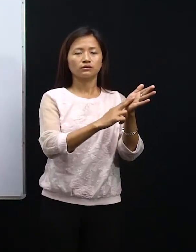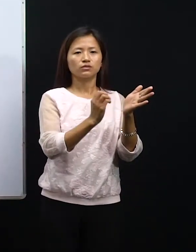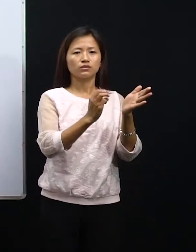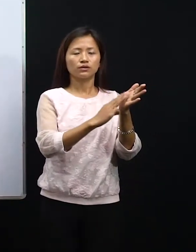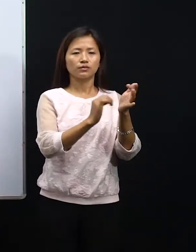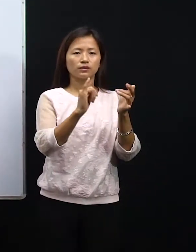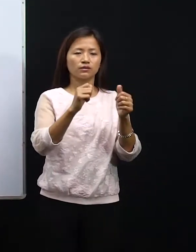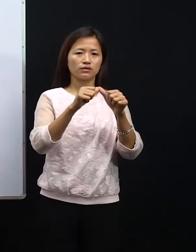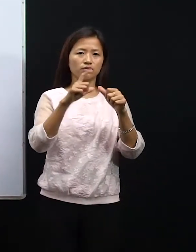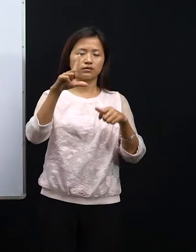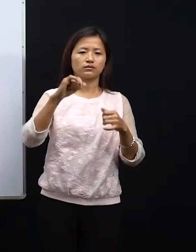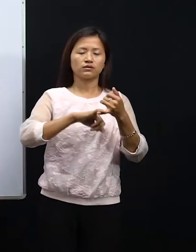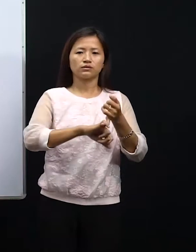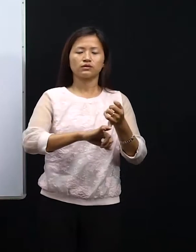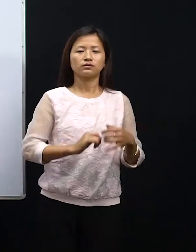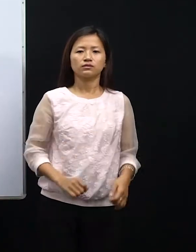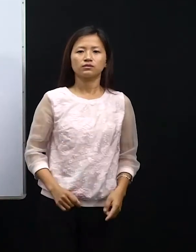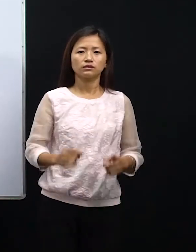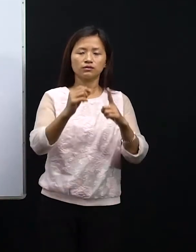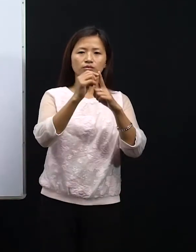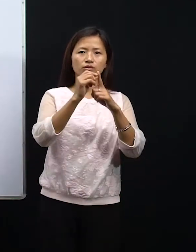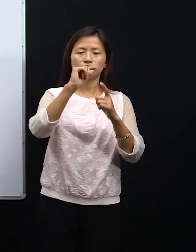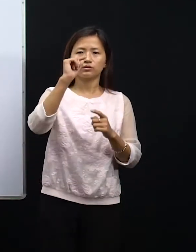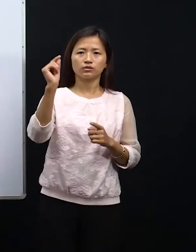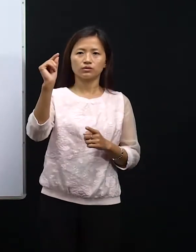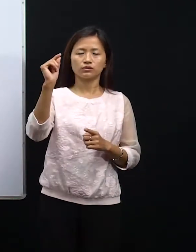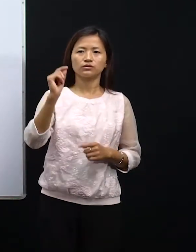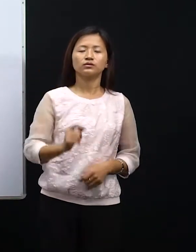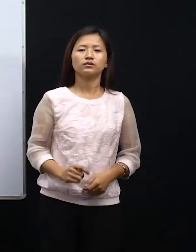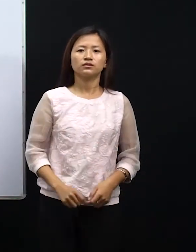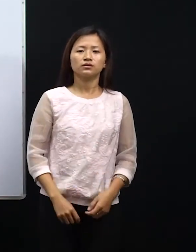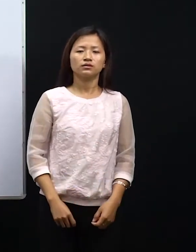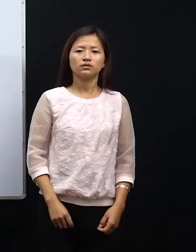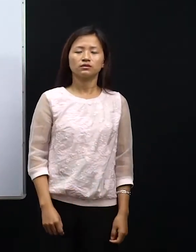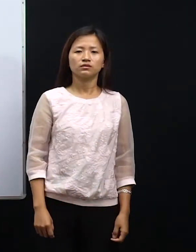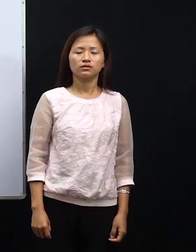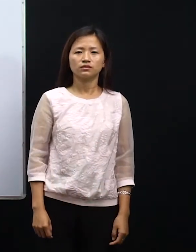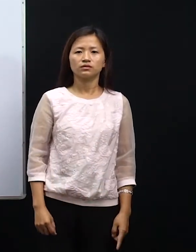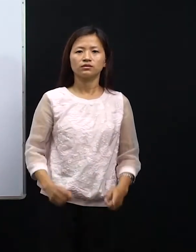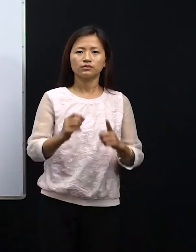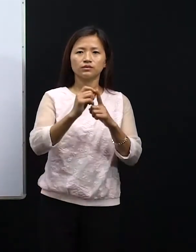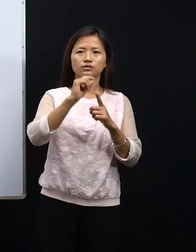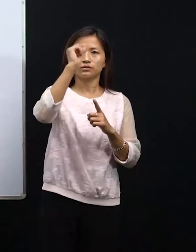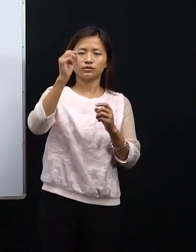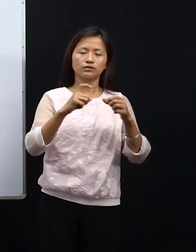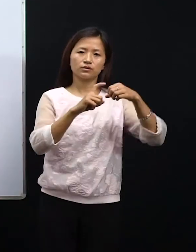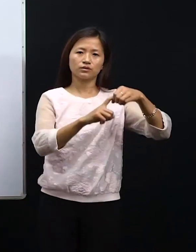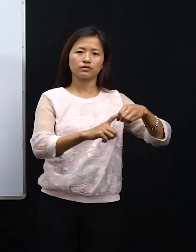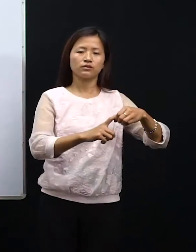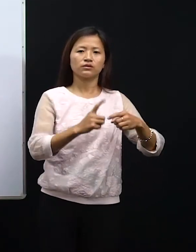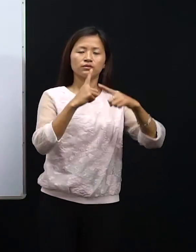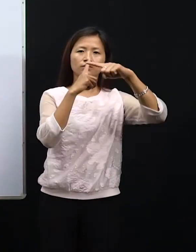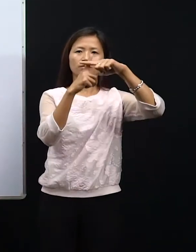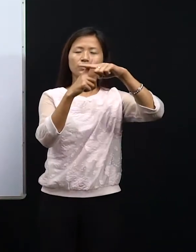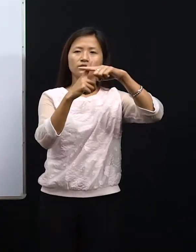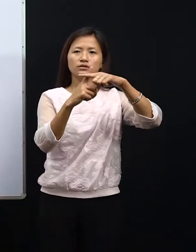The next is p to the power 2 p square plus p square q plus